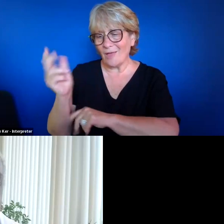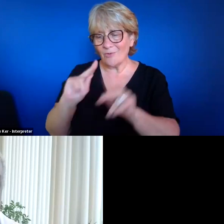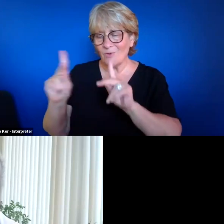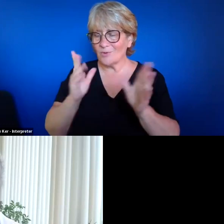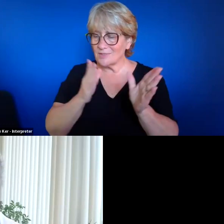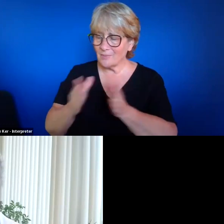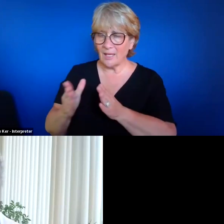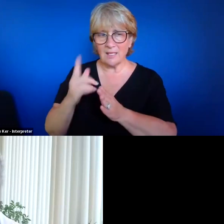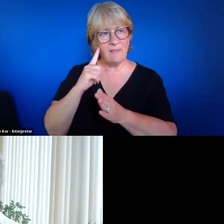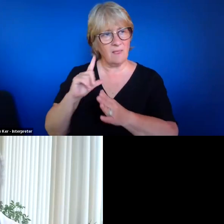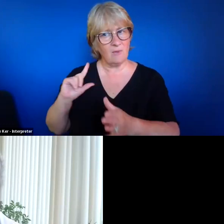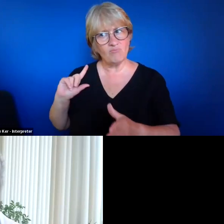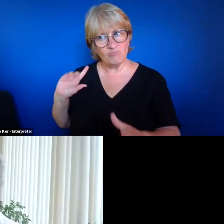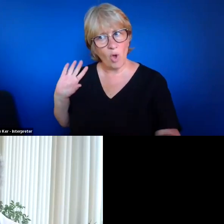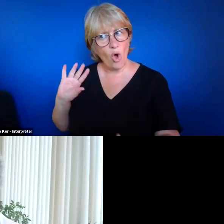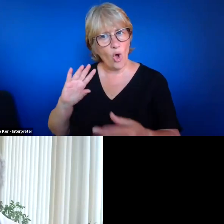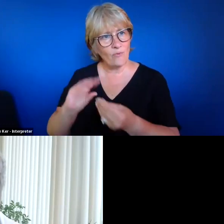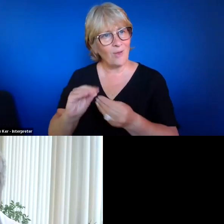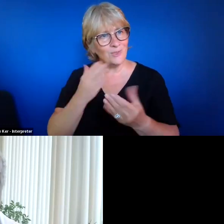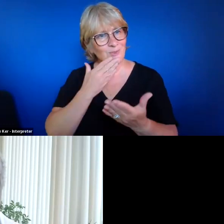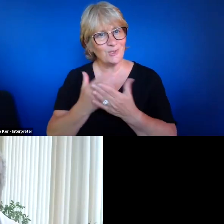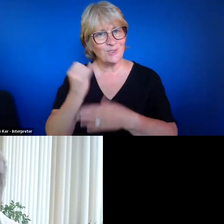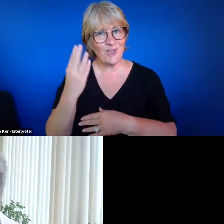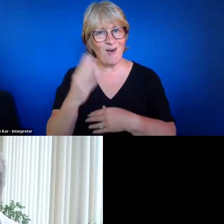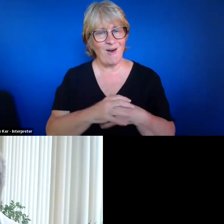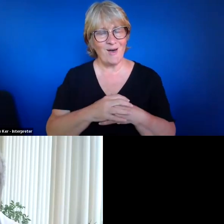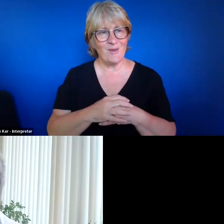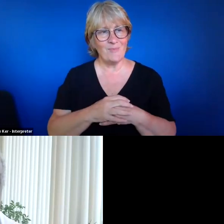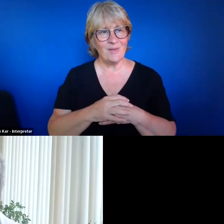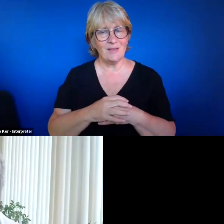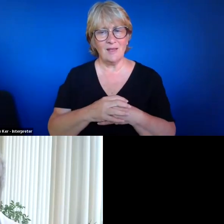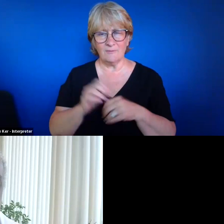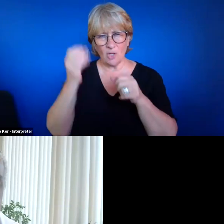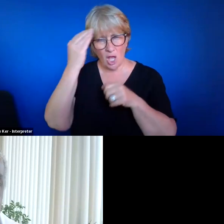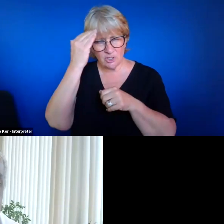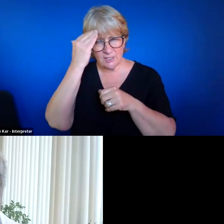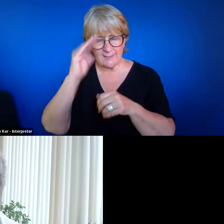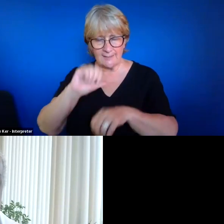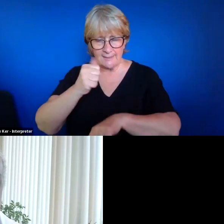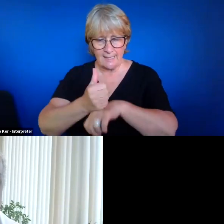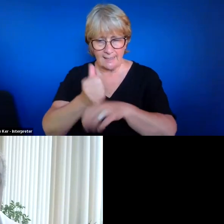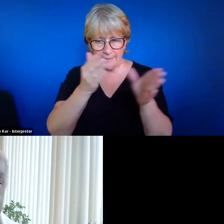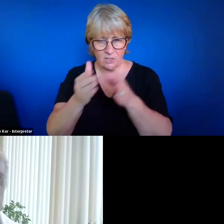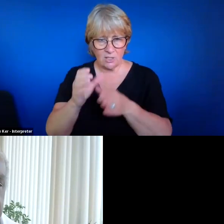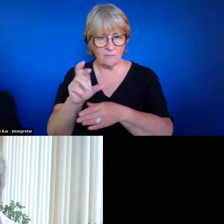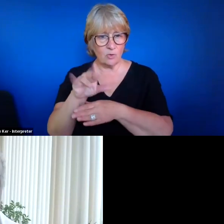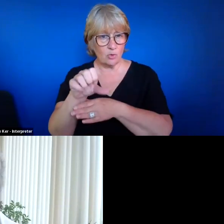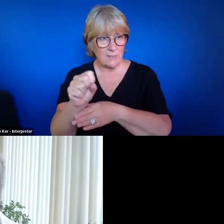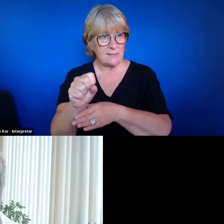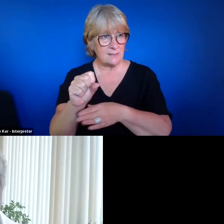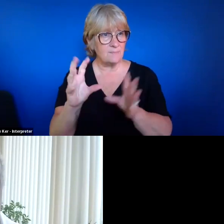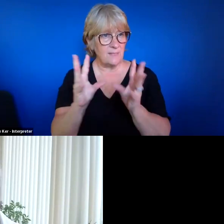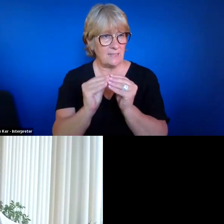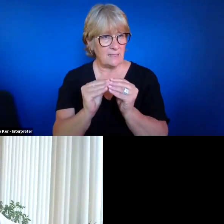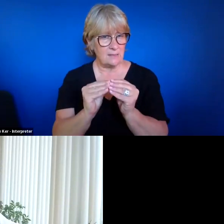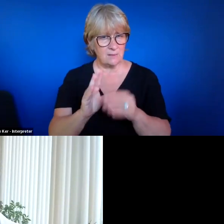think overall, we do a very good job of consciously setting the agenda for the CRIS meetings to call on people to